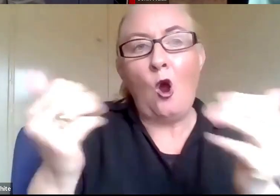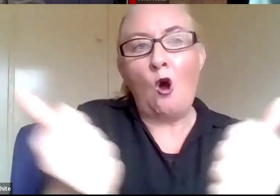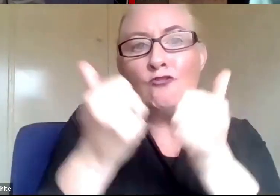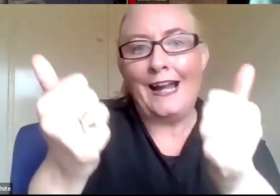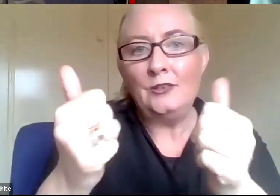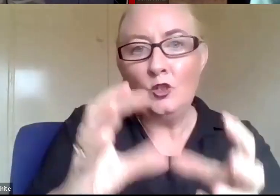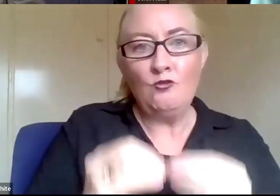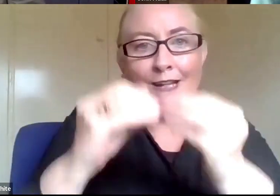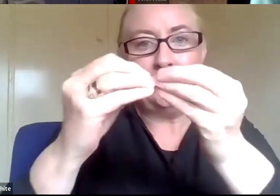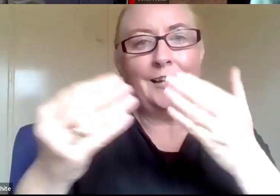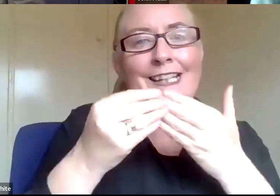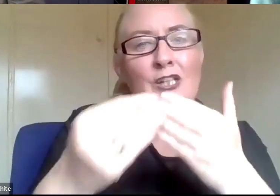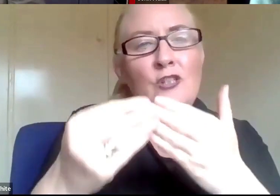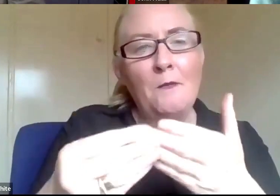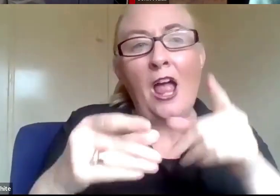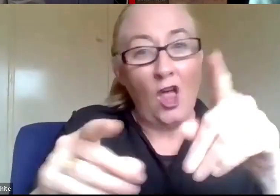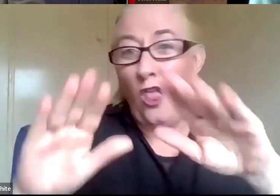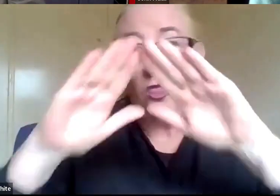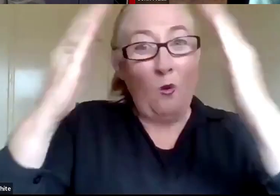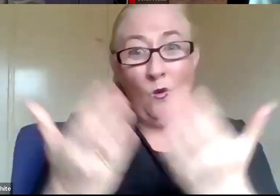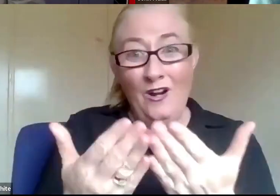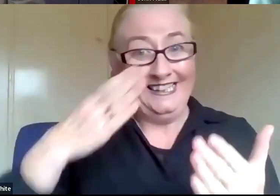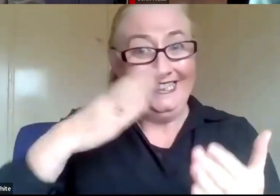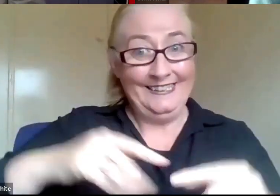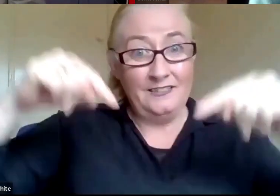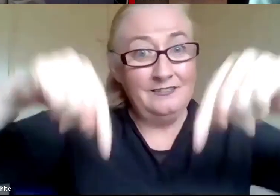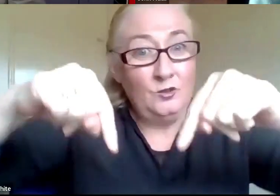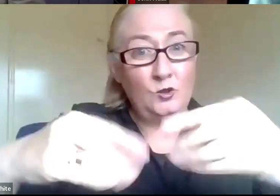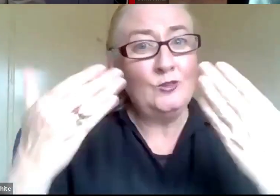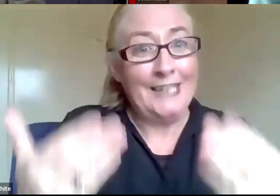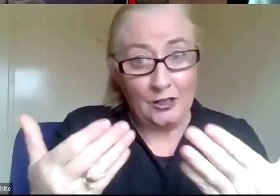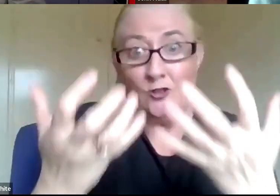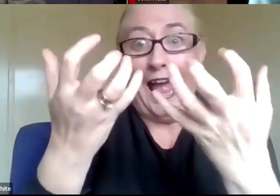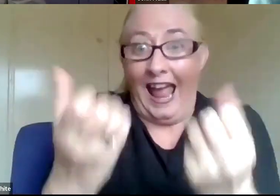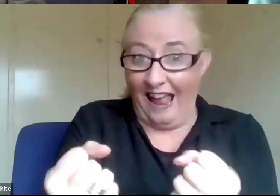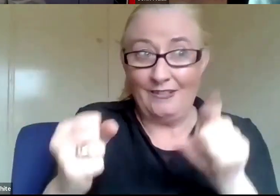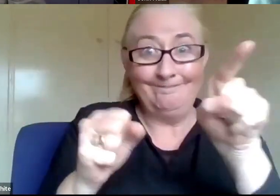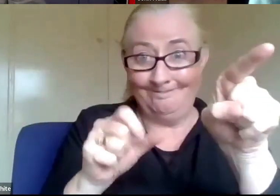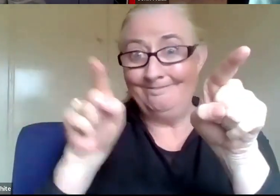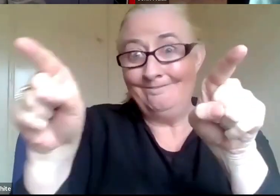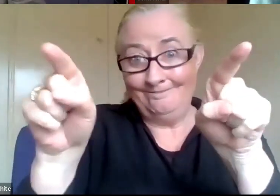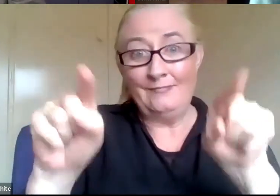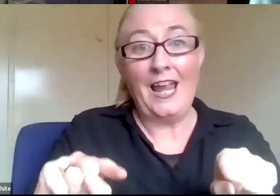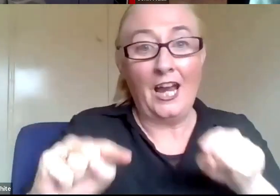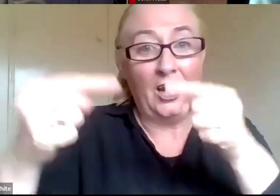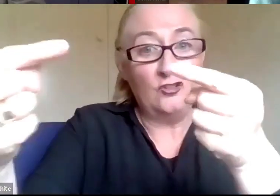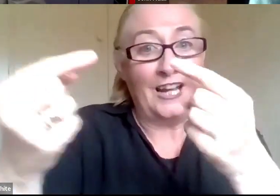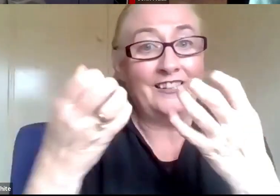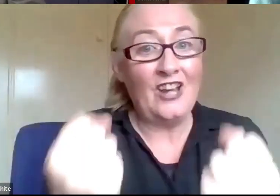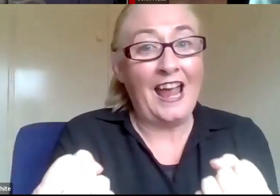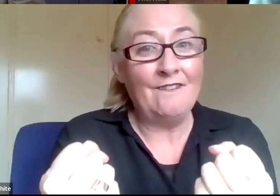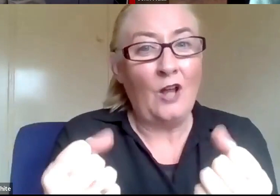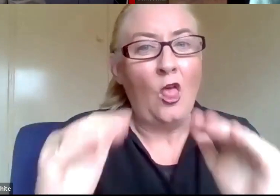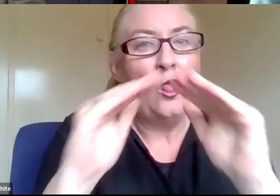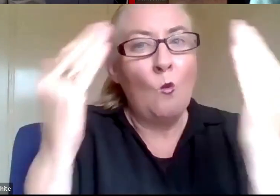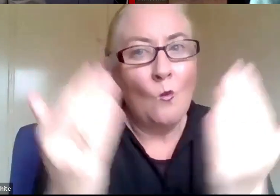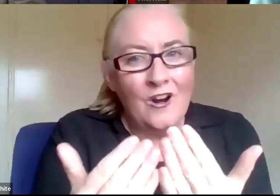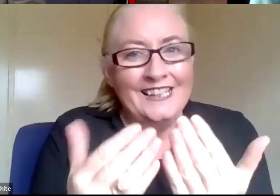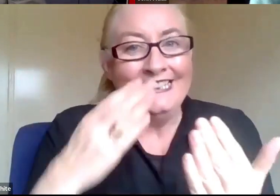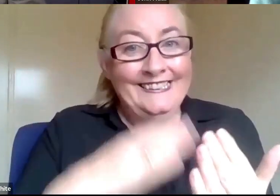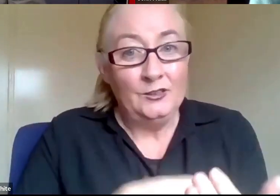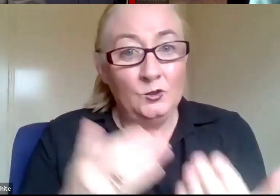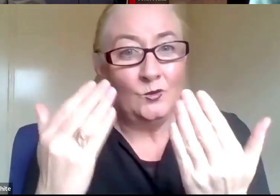And so the challenge there is to think about leadership as a